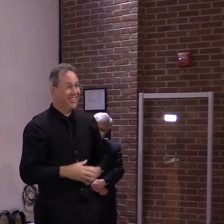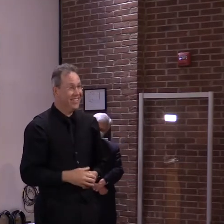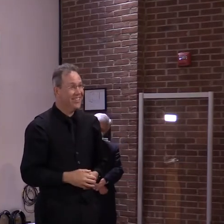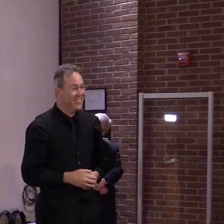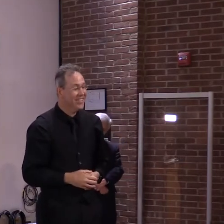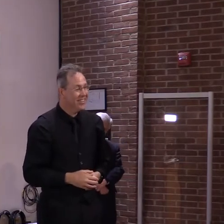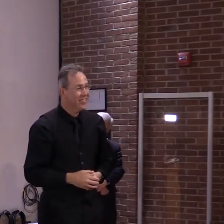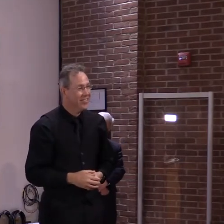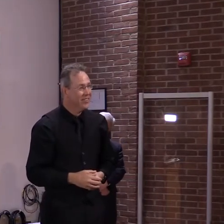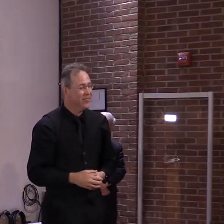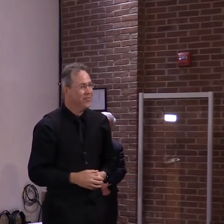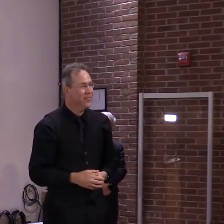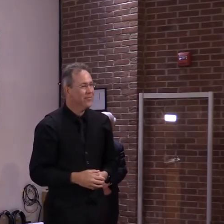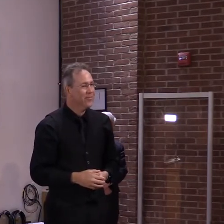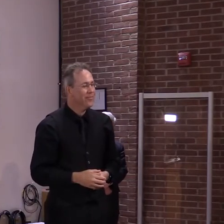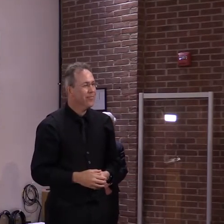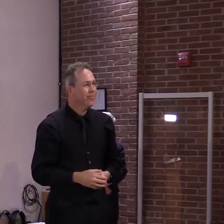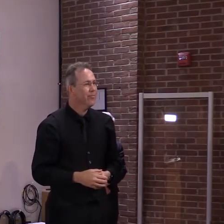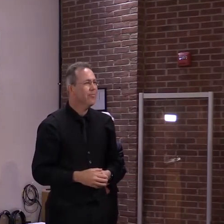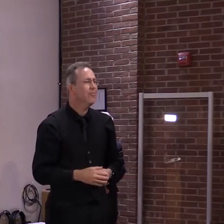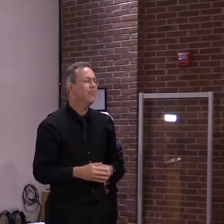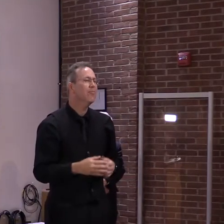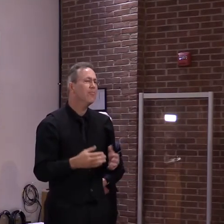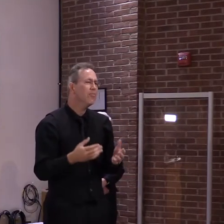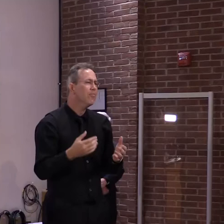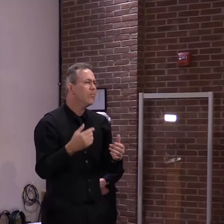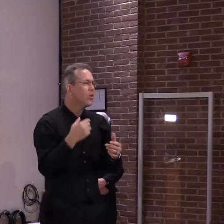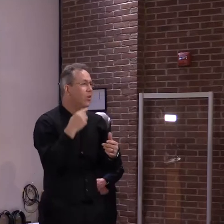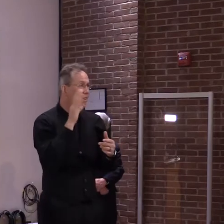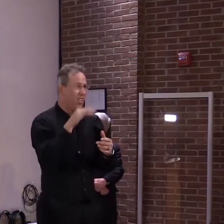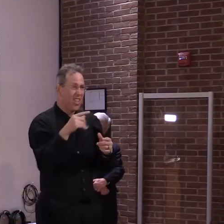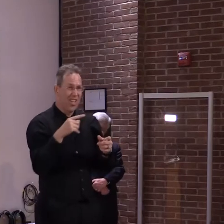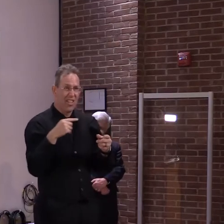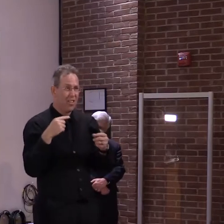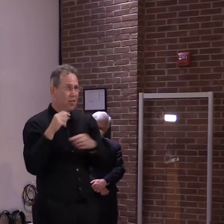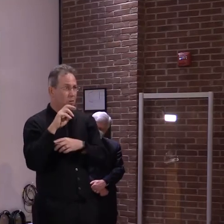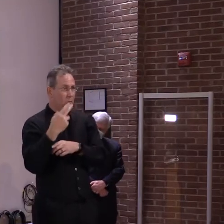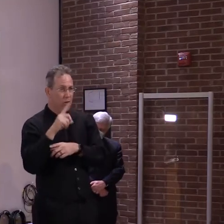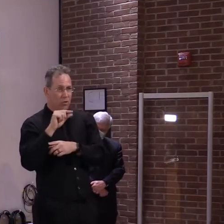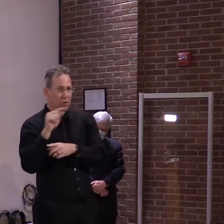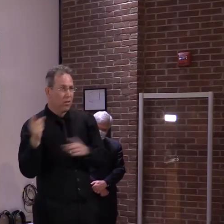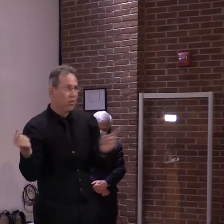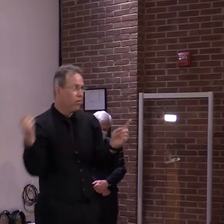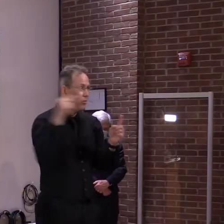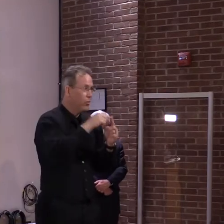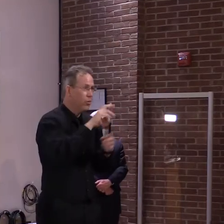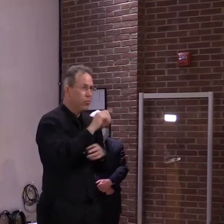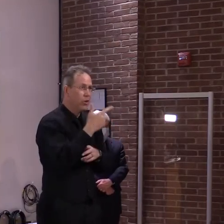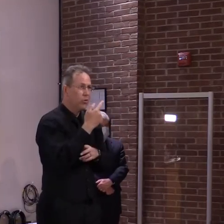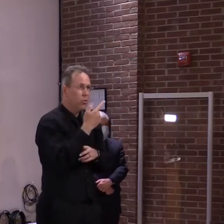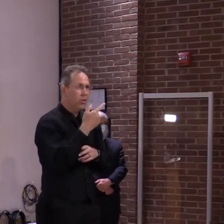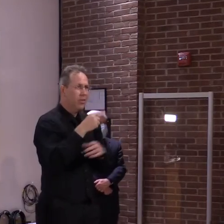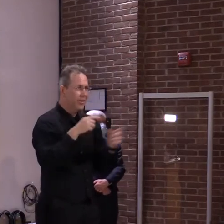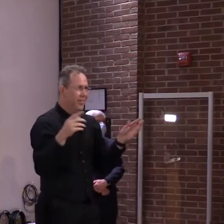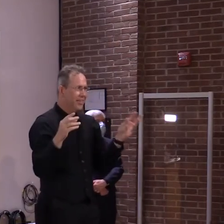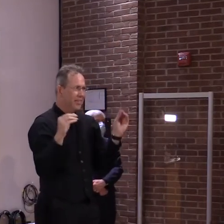people aren't coming out of as strict a set of conditions now as they were back